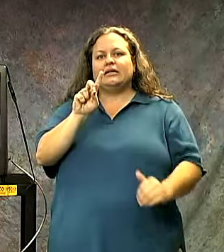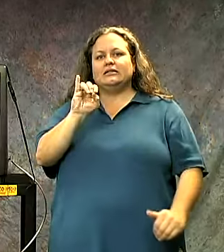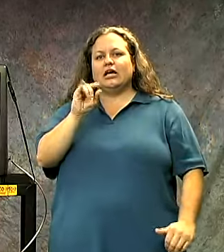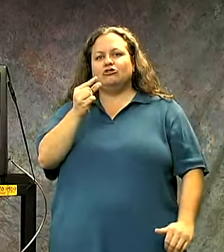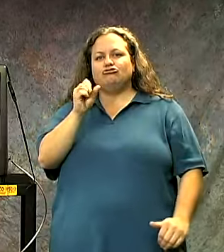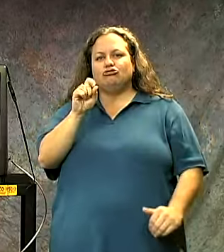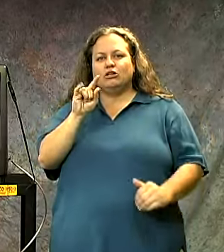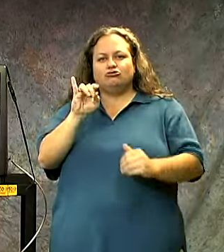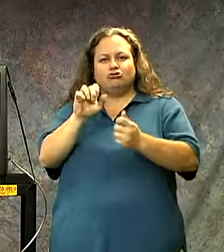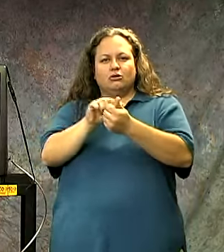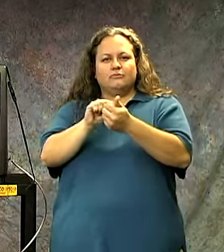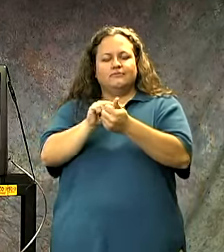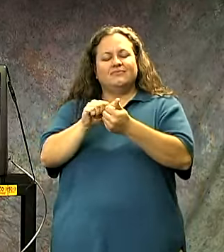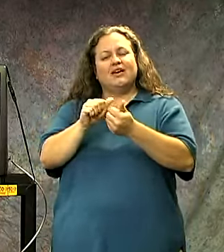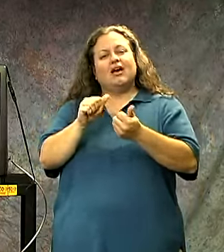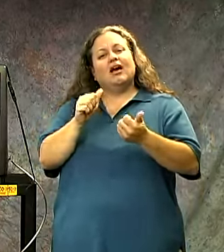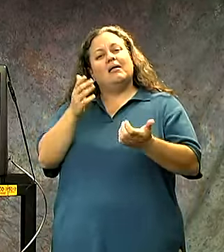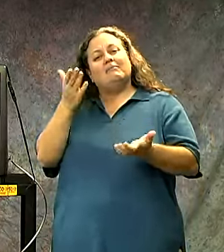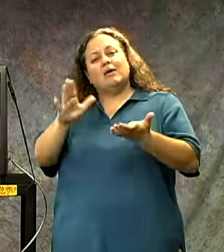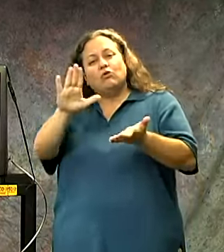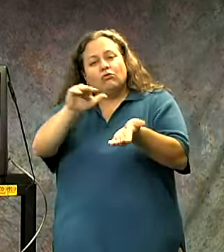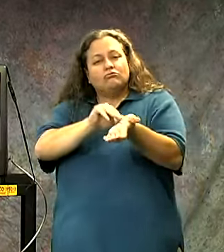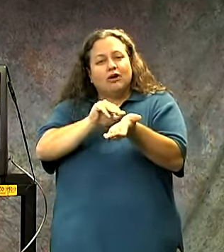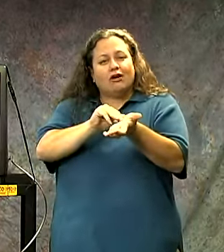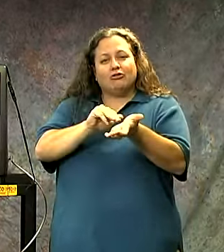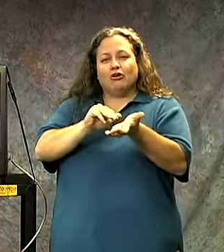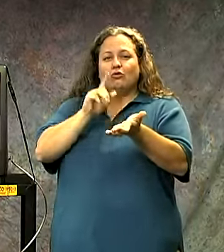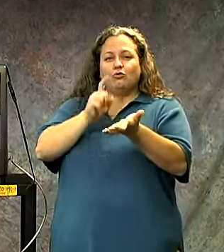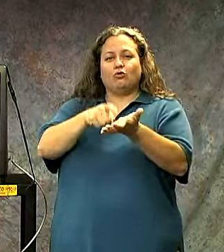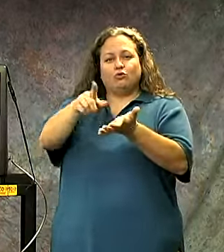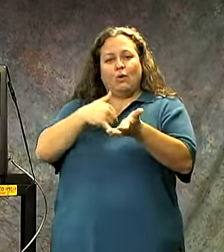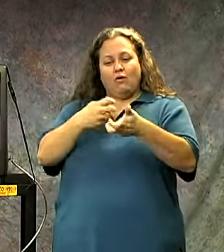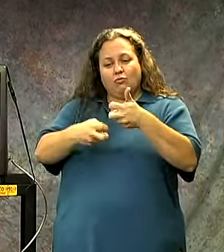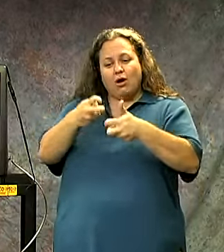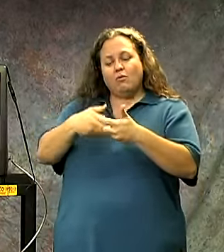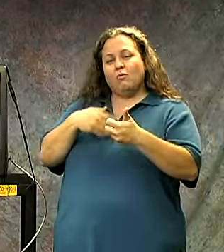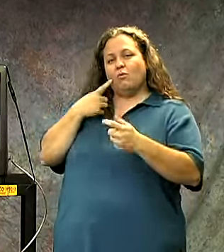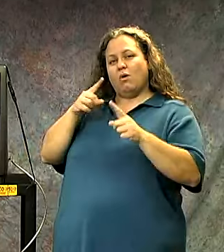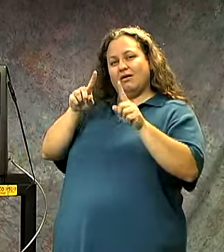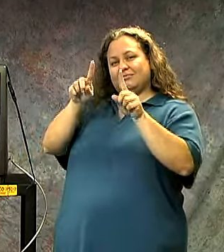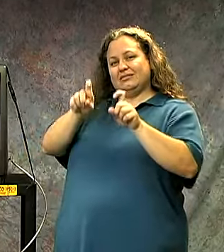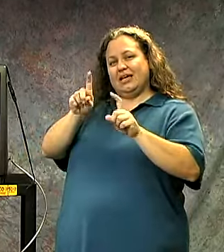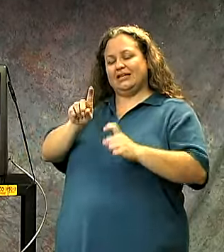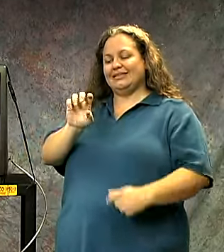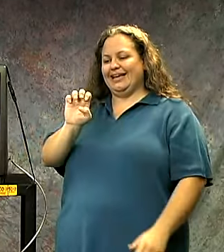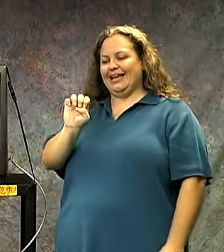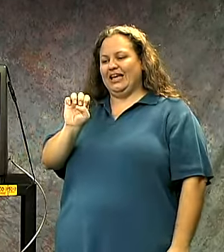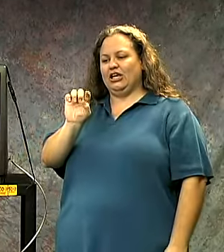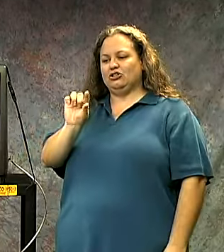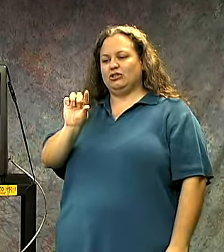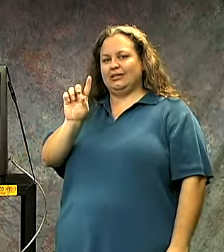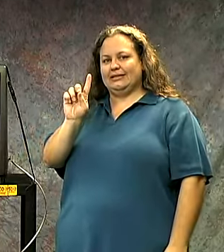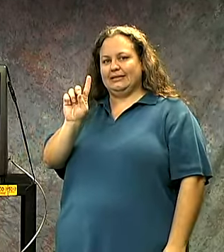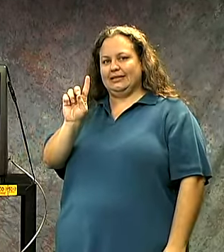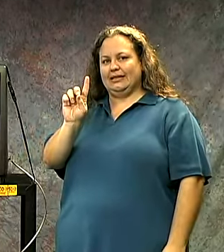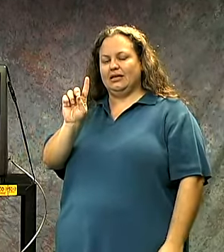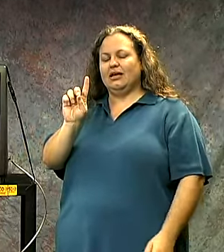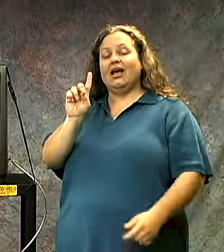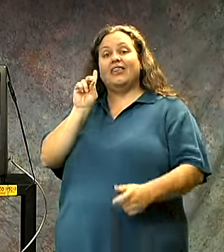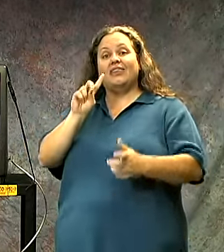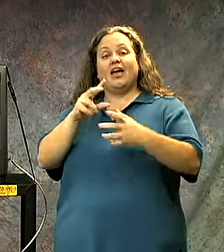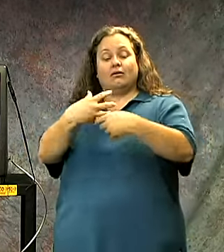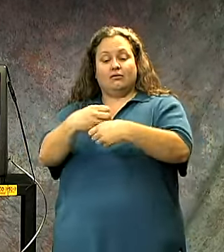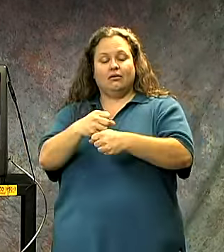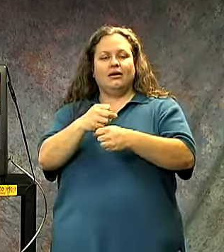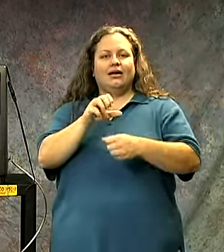with the top. You might have some problems that your doctor wants you to come in and have an exam called an EGD. It stands